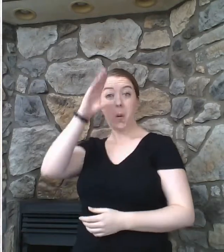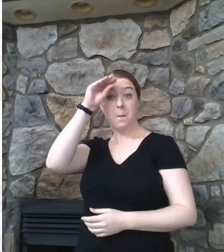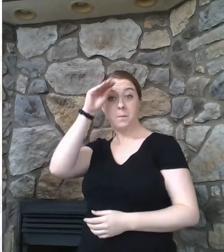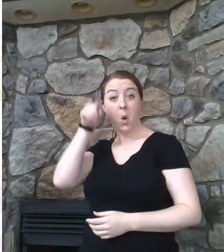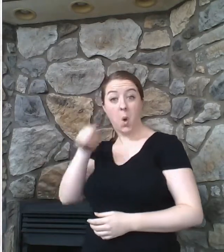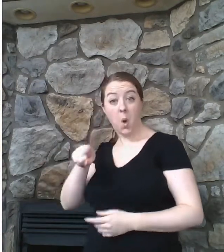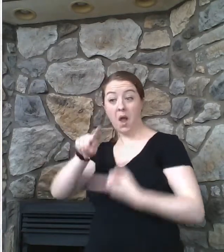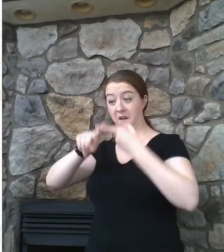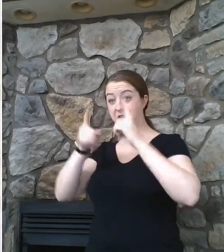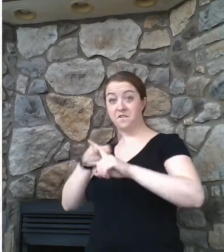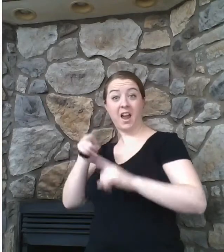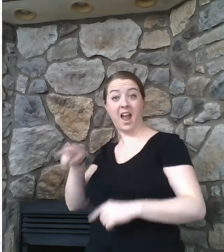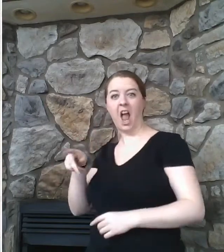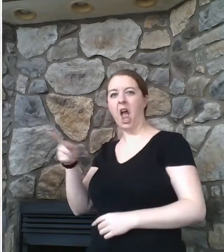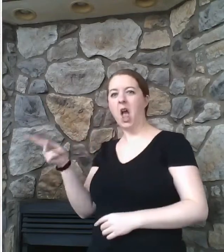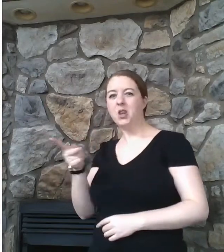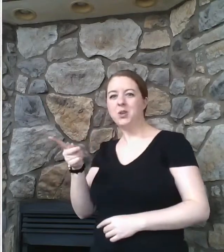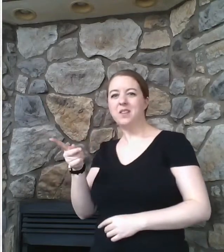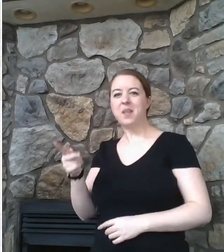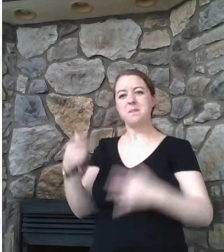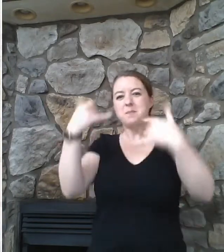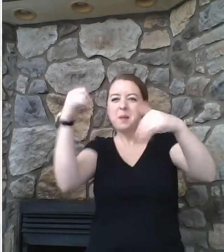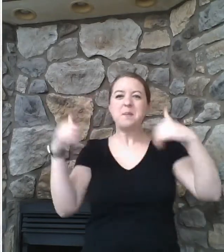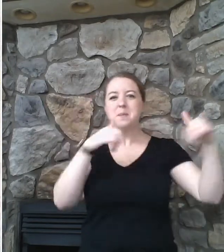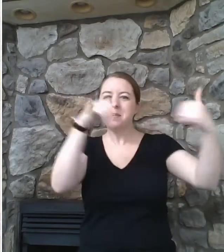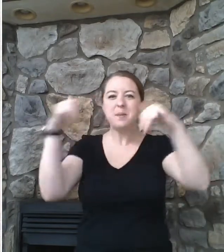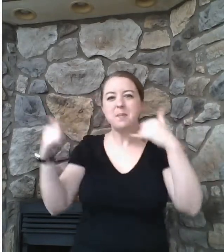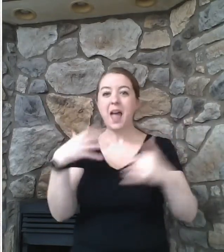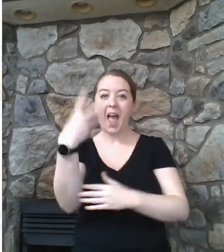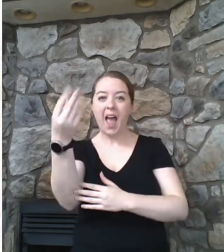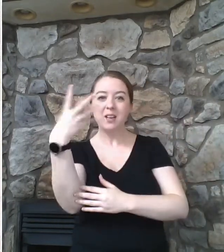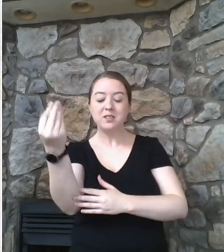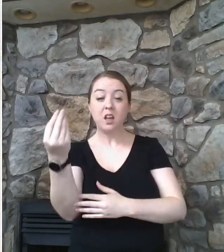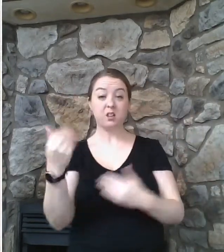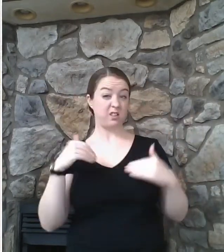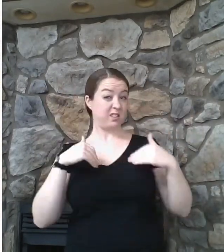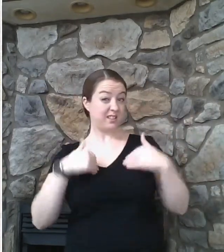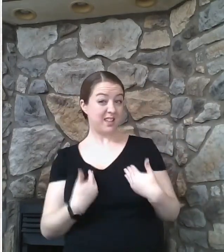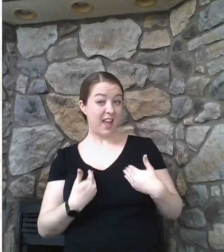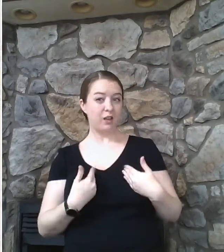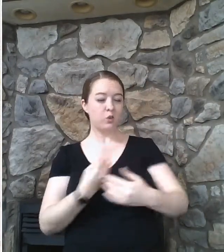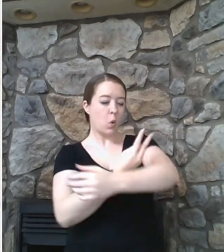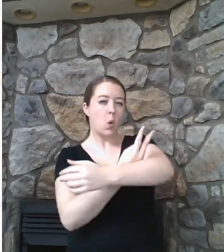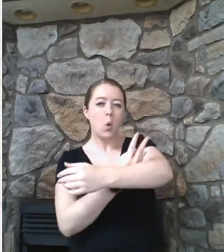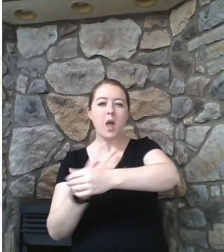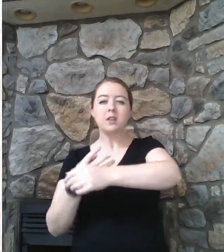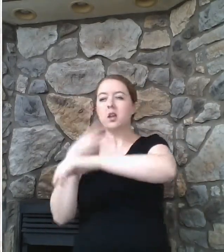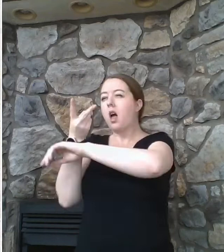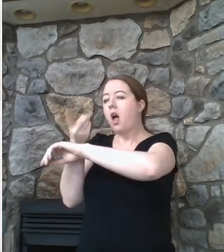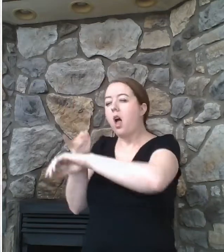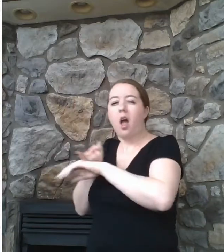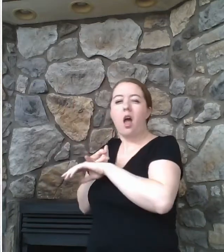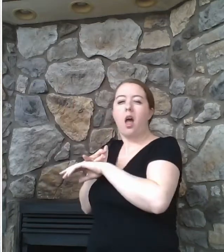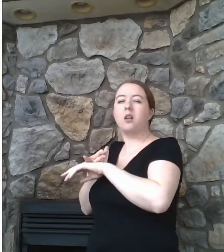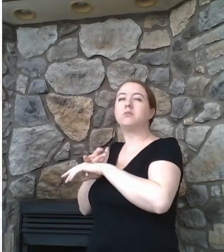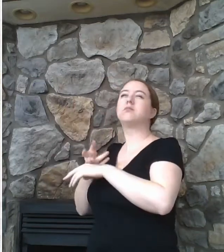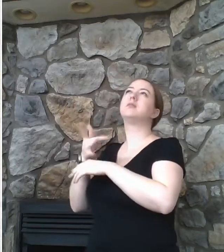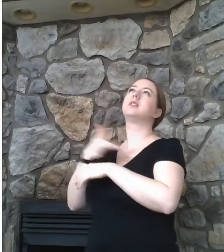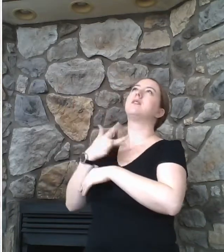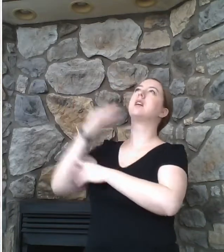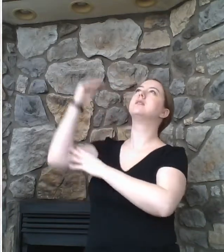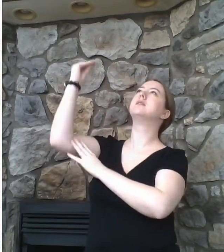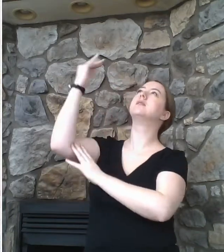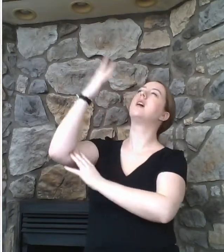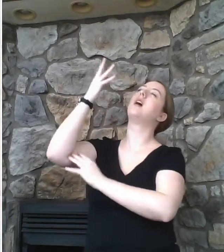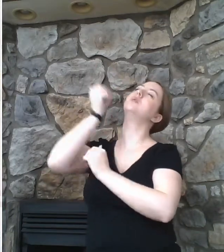He and his friend had played in the garden. When they were tired of playing, they lay down in the grass and felt the sun on them,